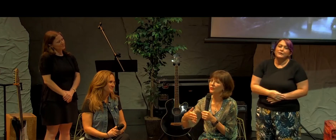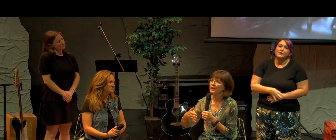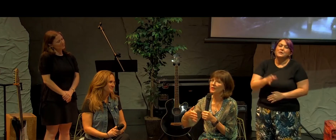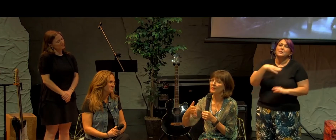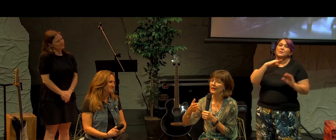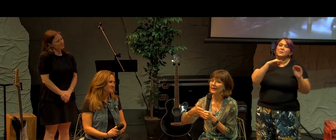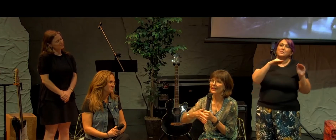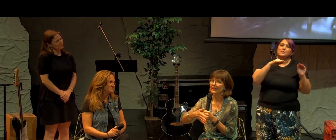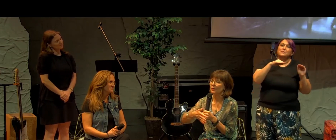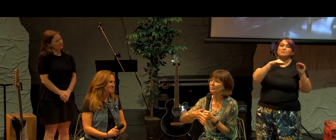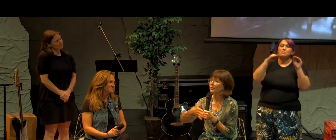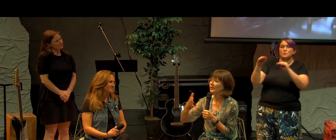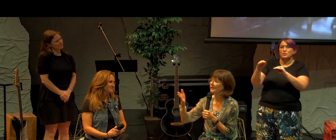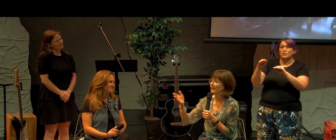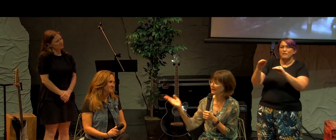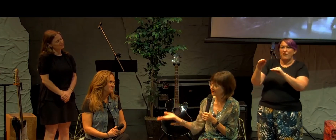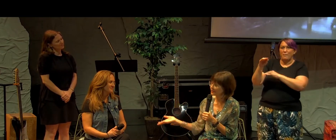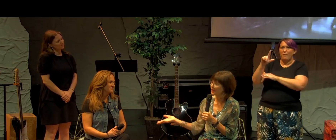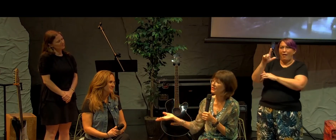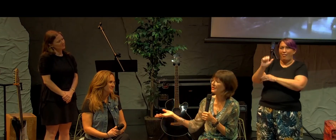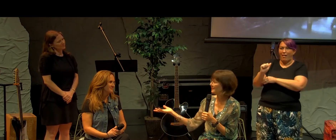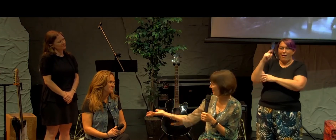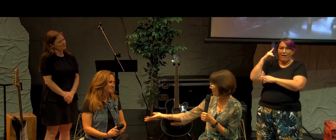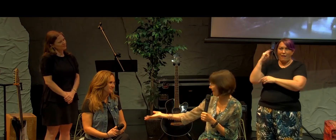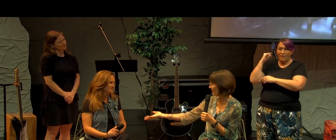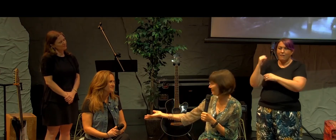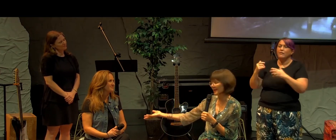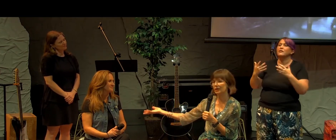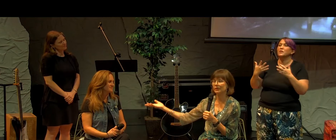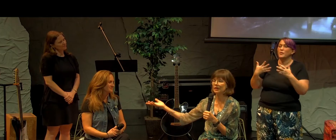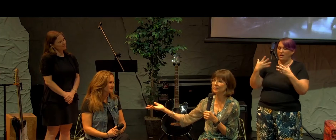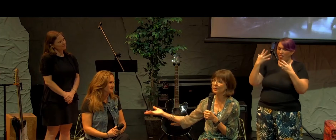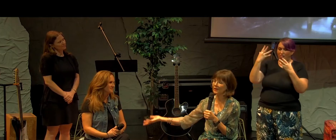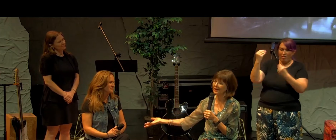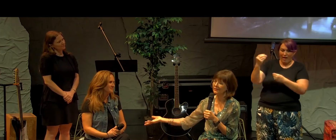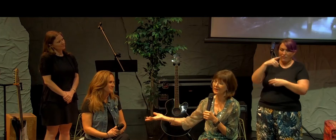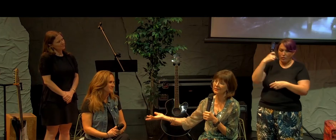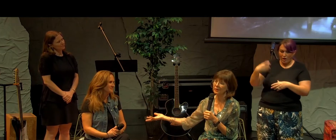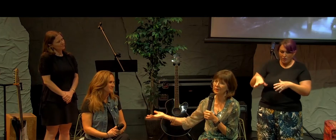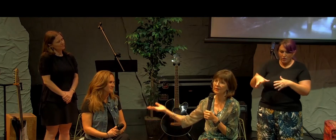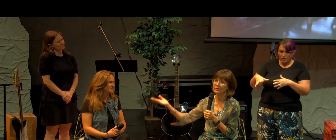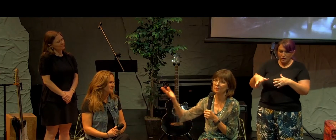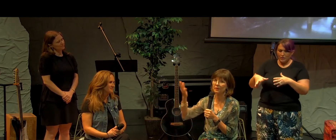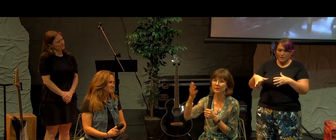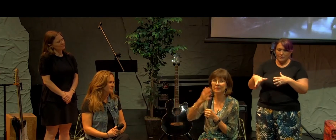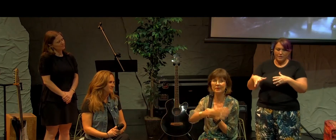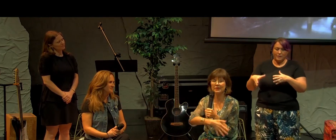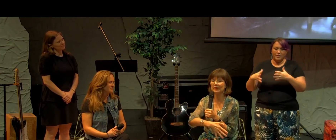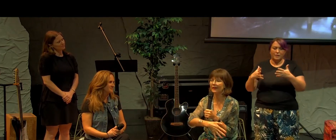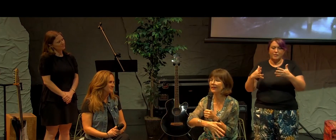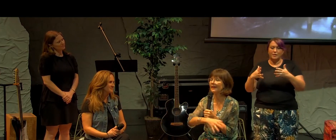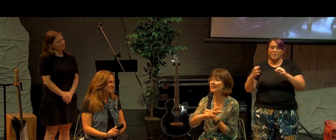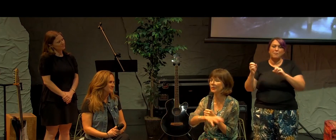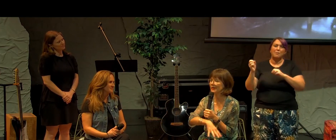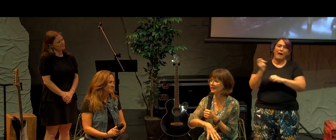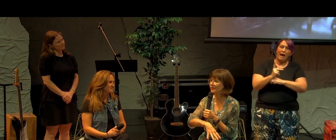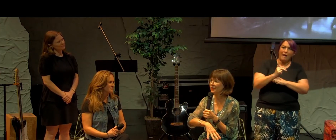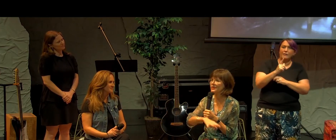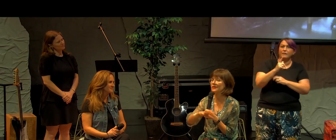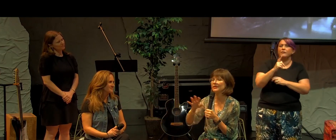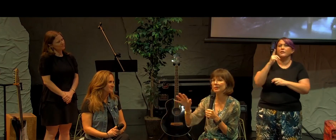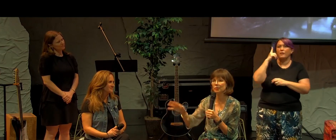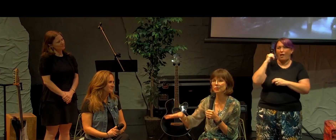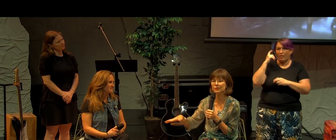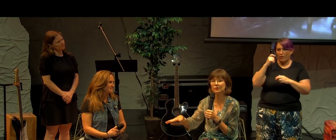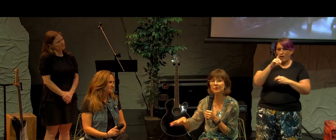moved from LA at one point, we'd left Russia when you came. Thank you for coming. We left. I didn't really want to go, but we went to LA, spent several years